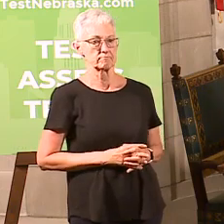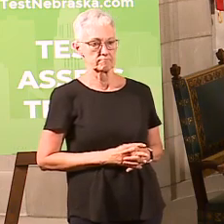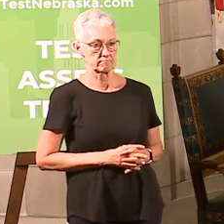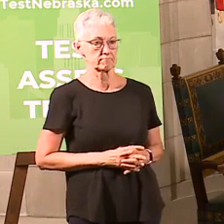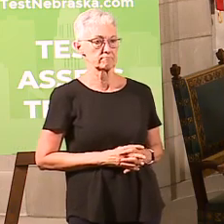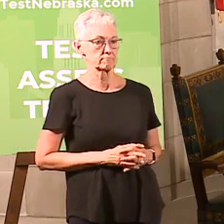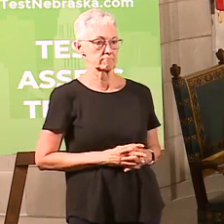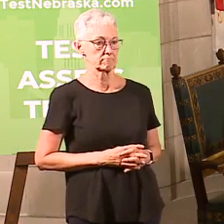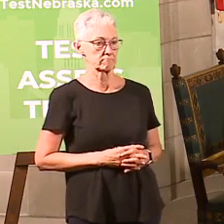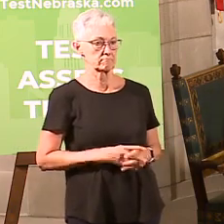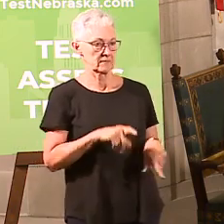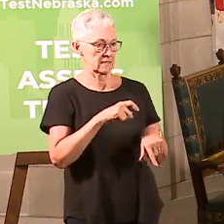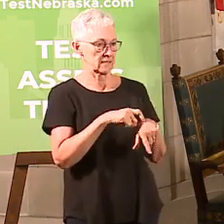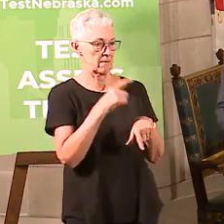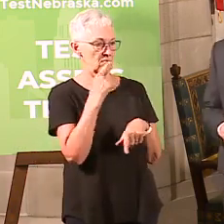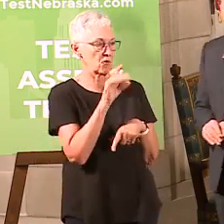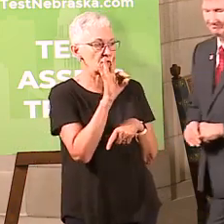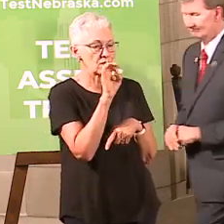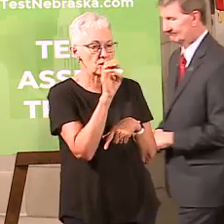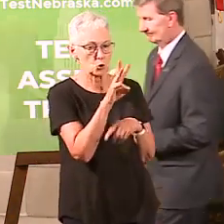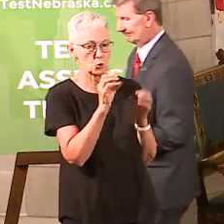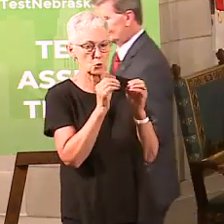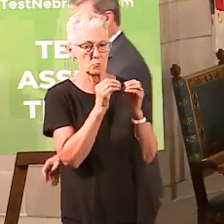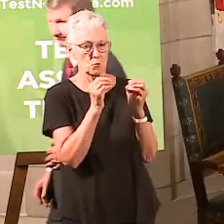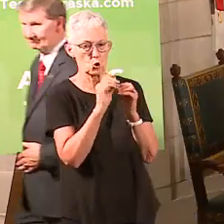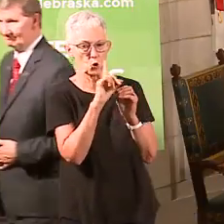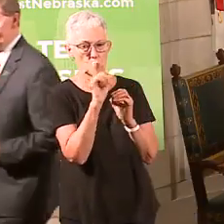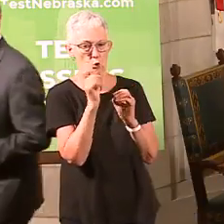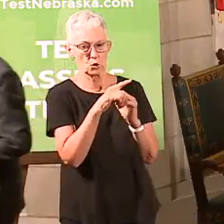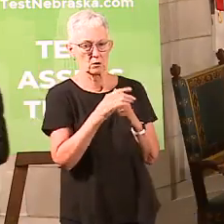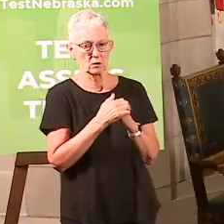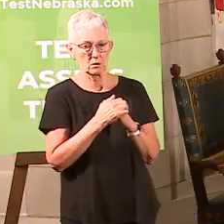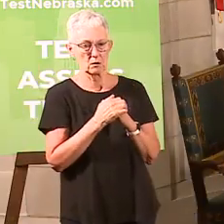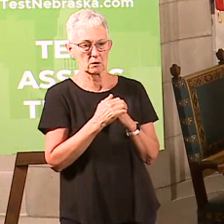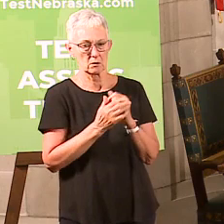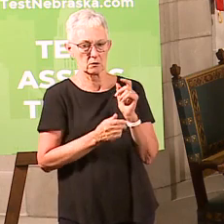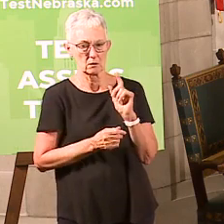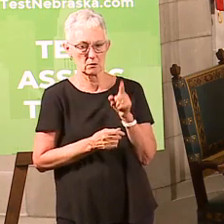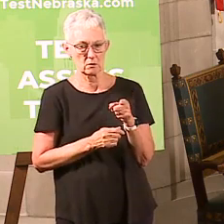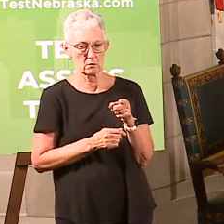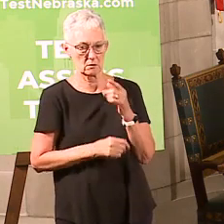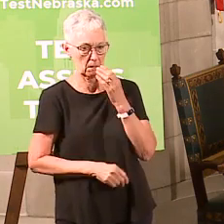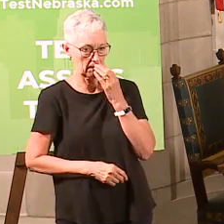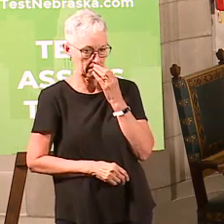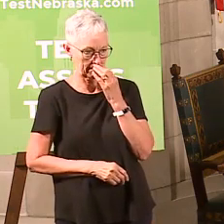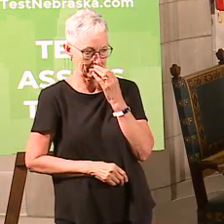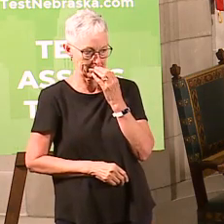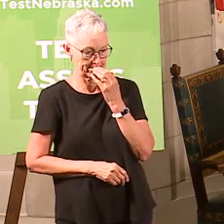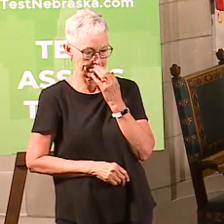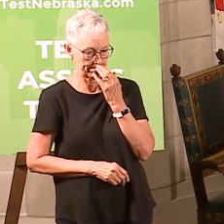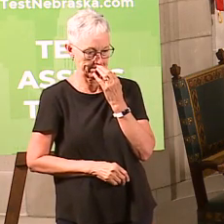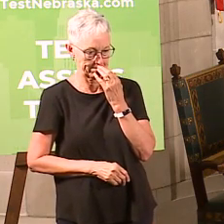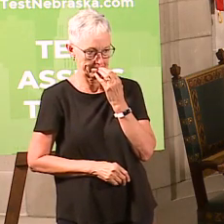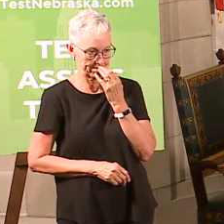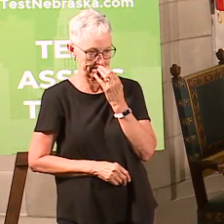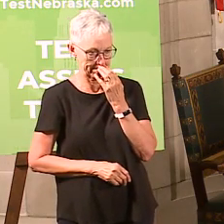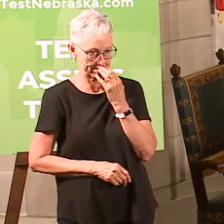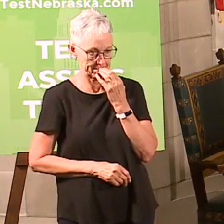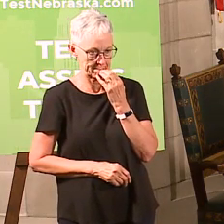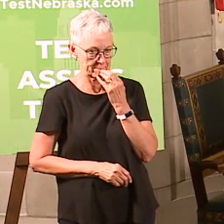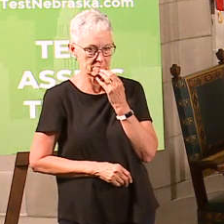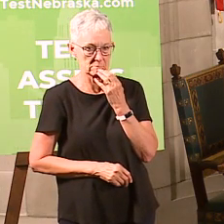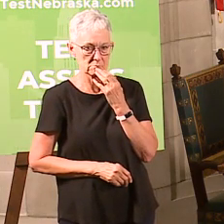We have time for just a couple more questions. Thank you. The Environmental Trust Board is considering a proposal